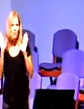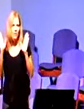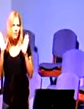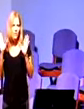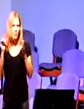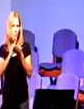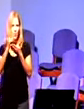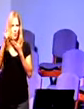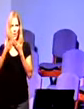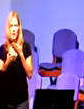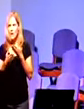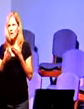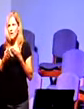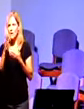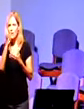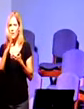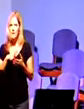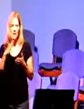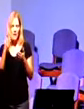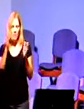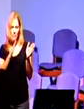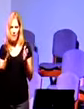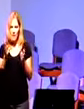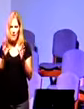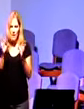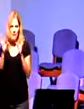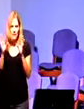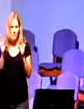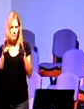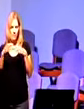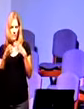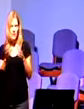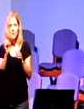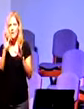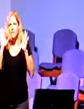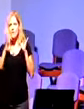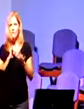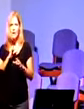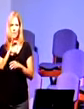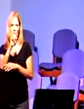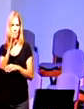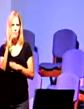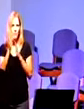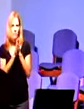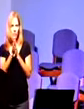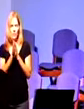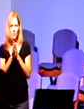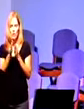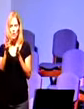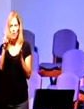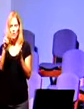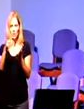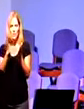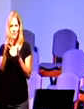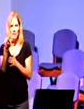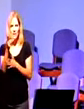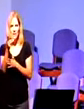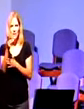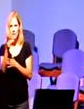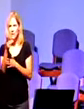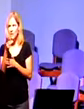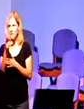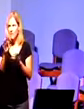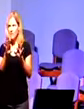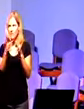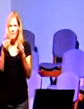wonderful weekend. The ladies on that planning committee did a fabulous job, and I'm looking forward to 2018 Family